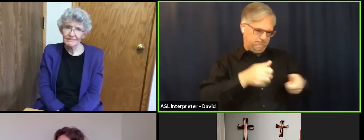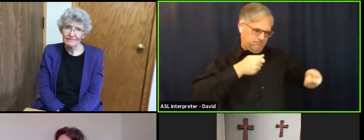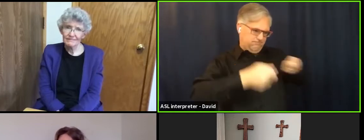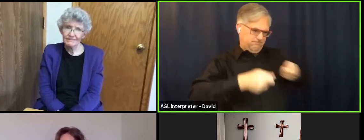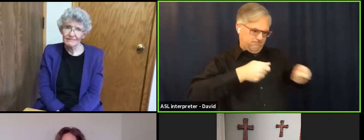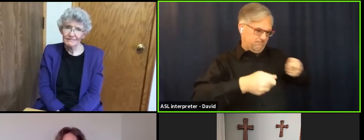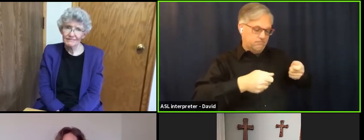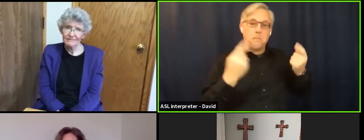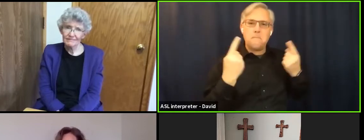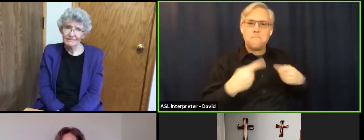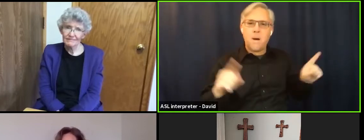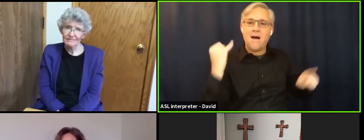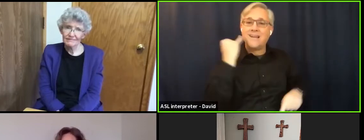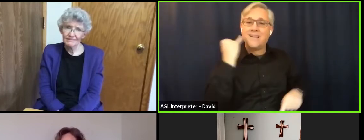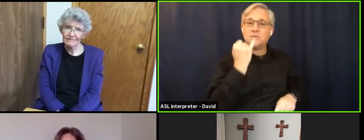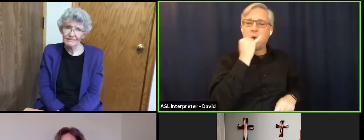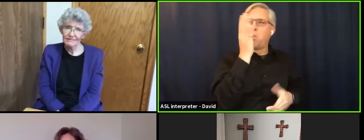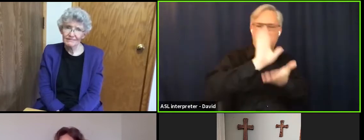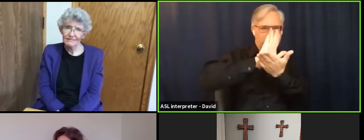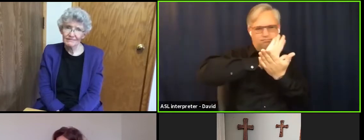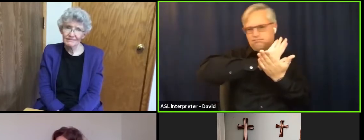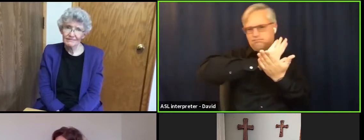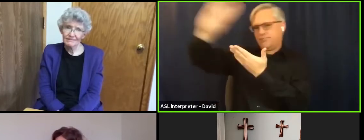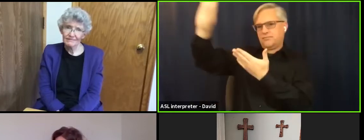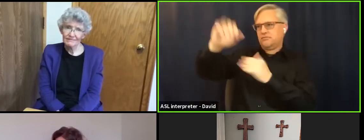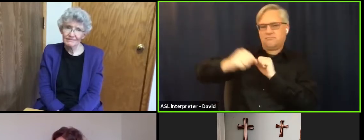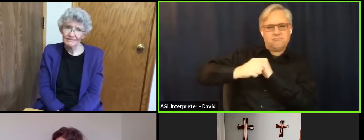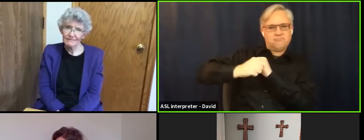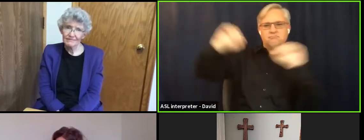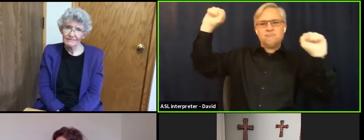Israel would be its own country again.